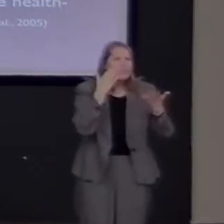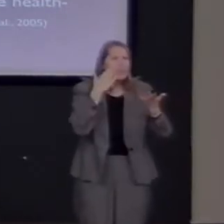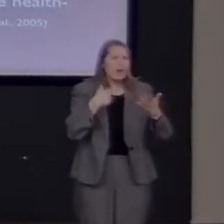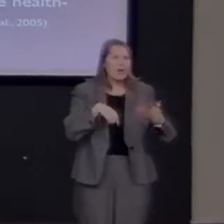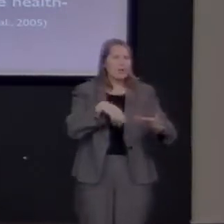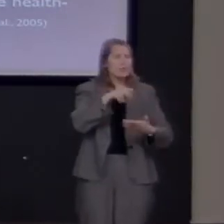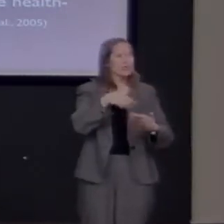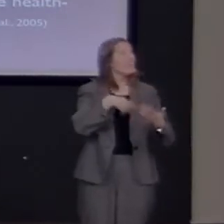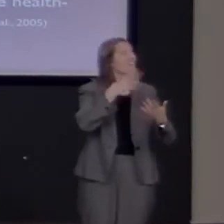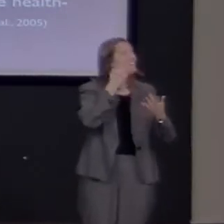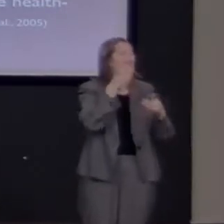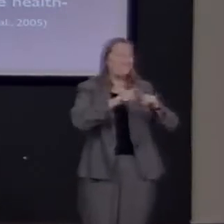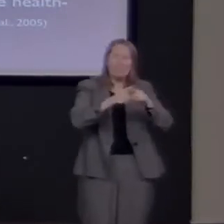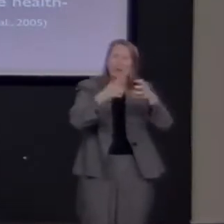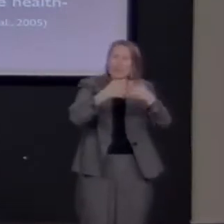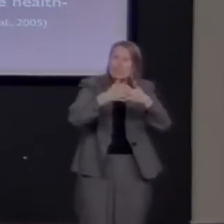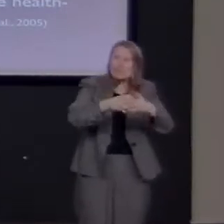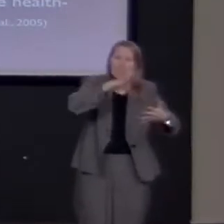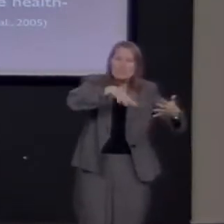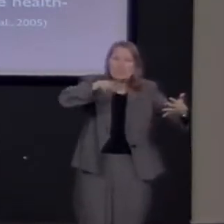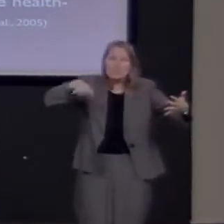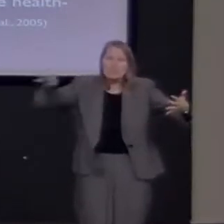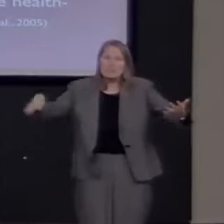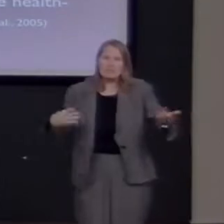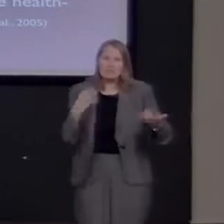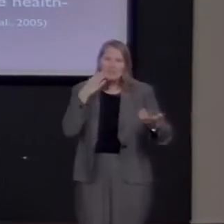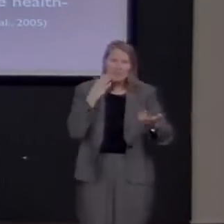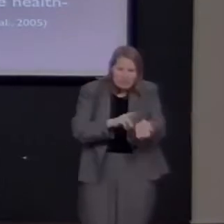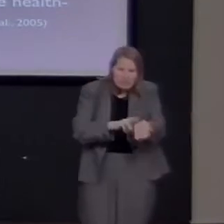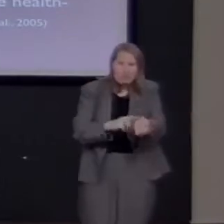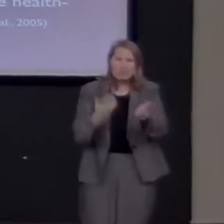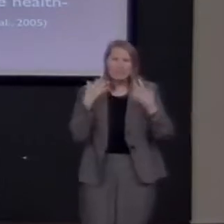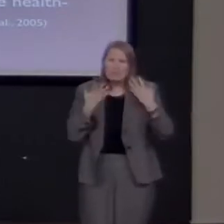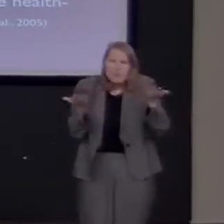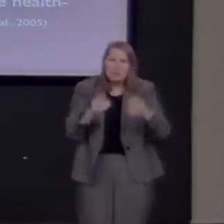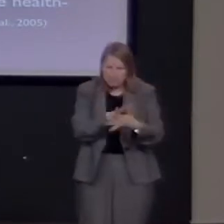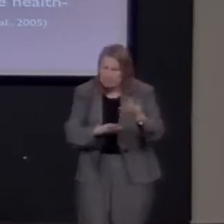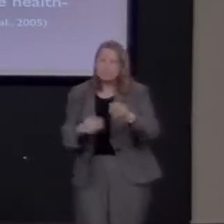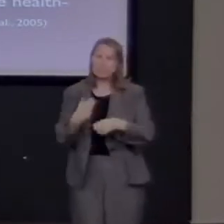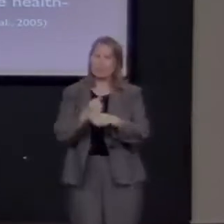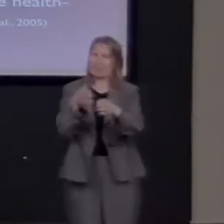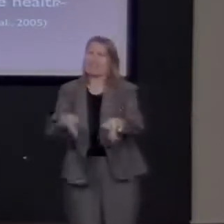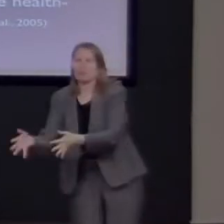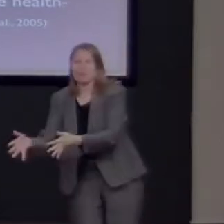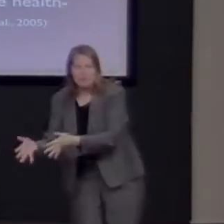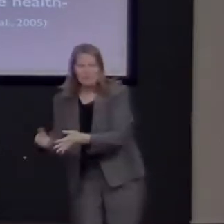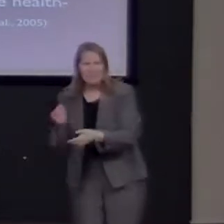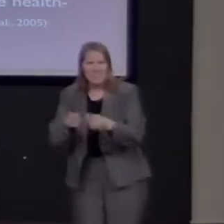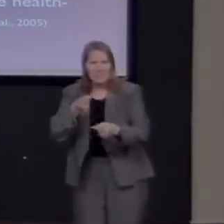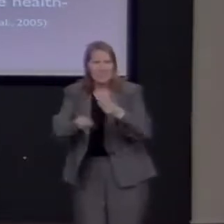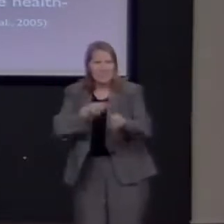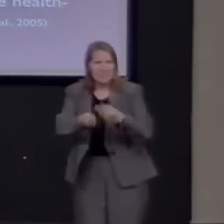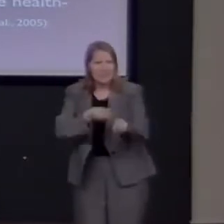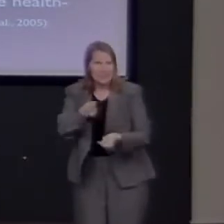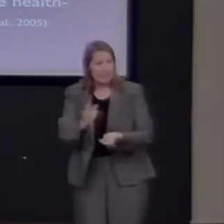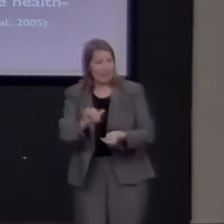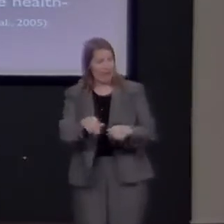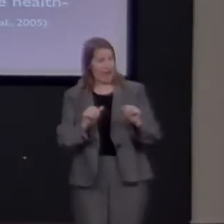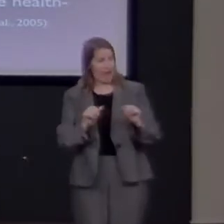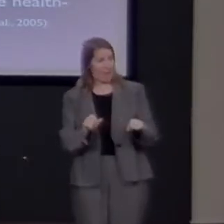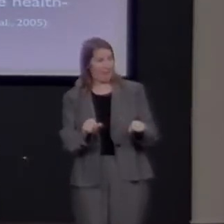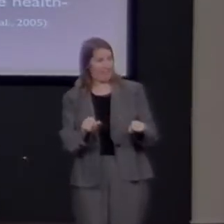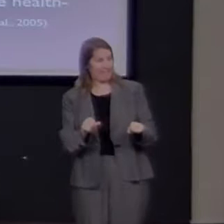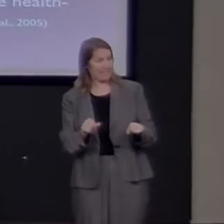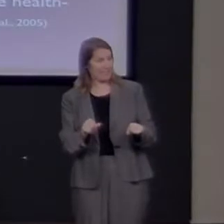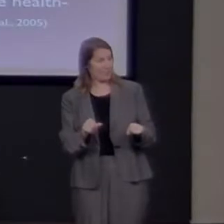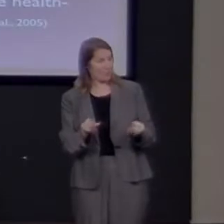of instruments, relating them to her decision making, that the ability of her to do that, of her or him, of the nurse to